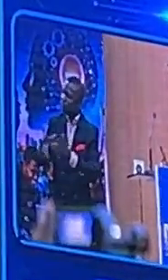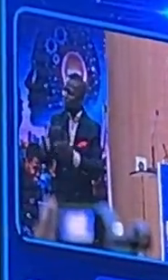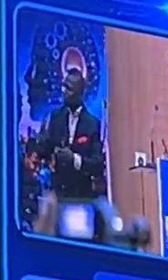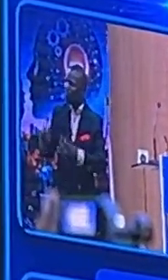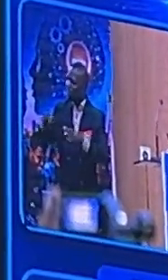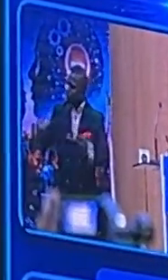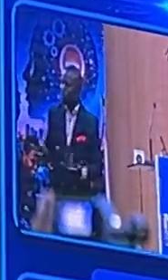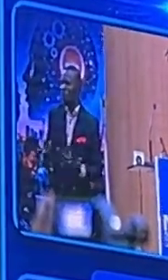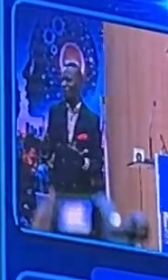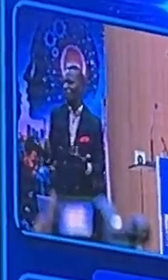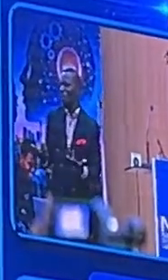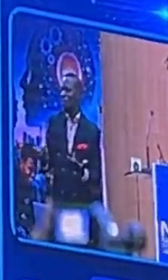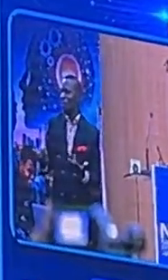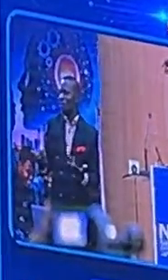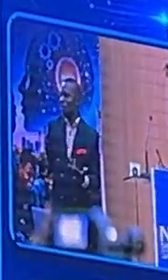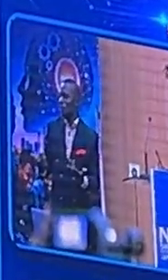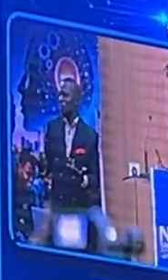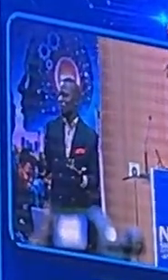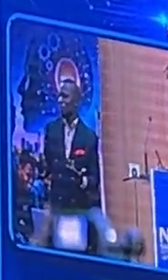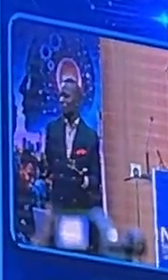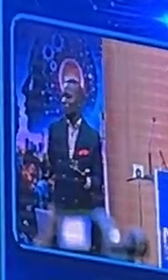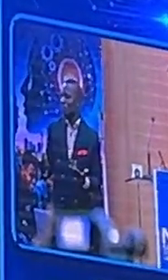I don't know if you meet those people. I don't feel